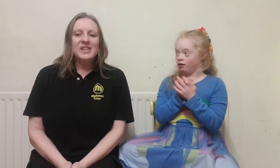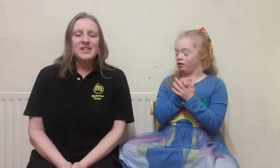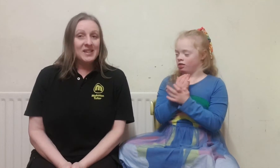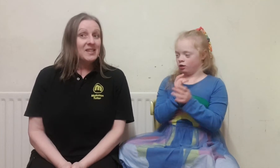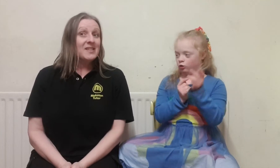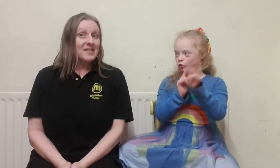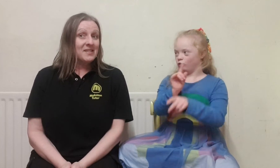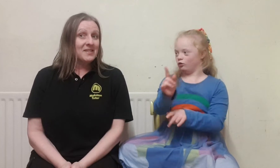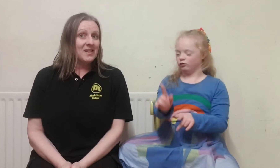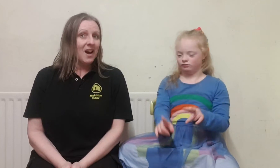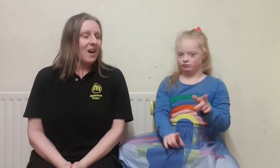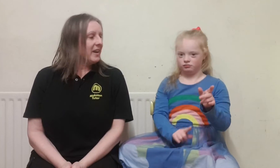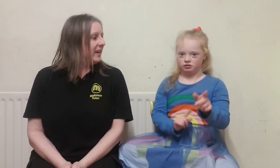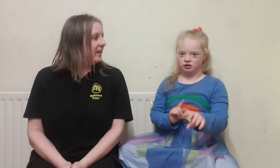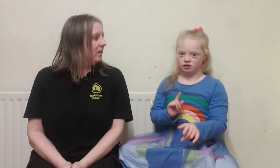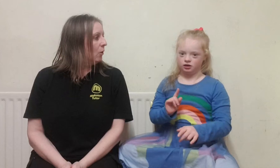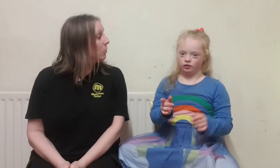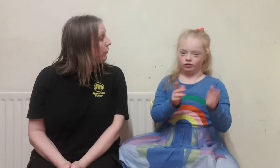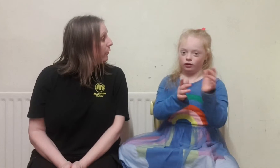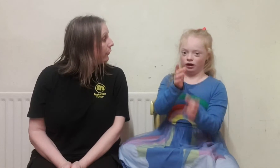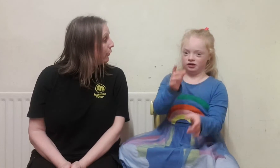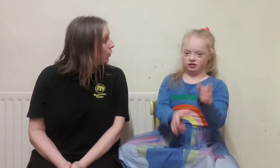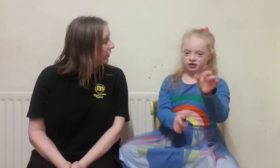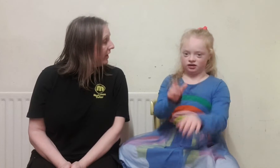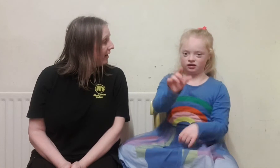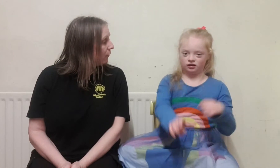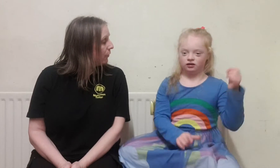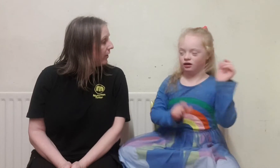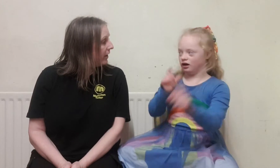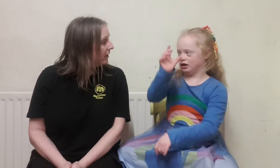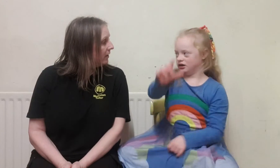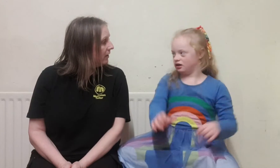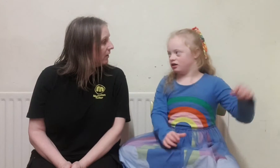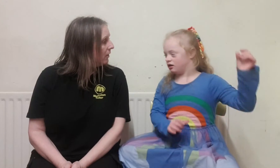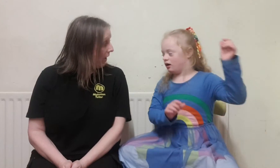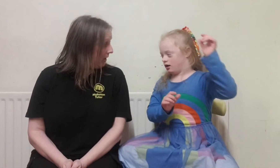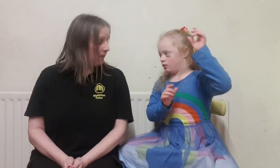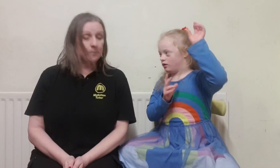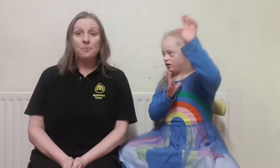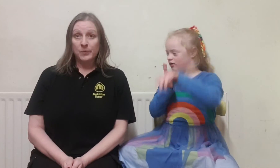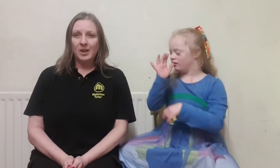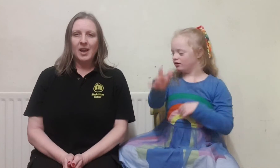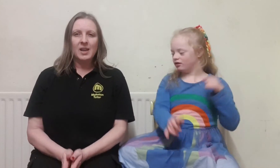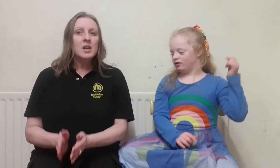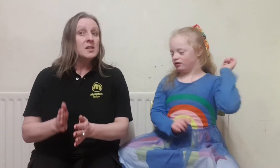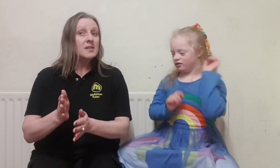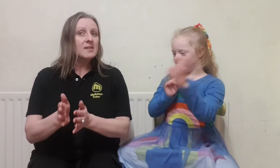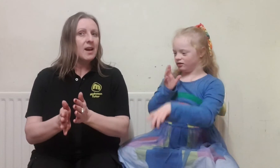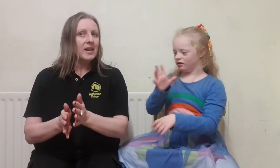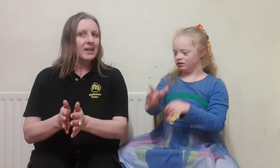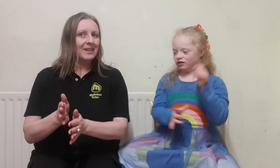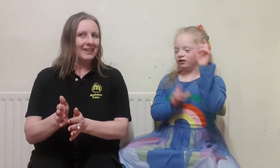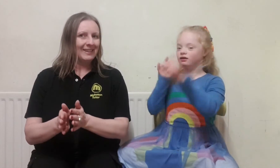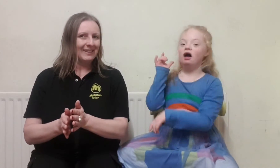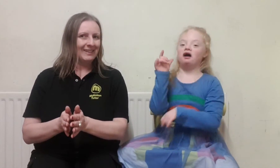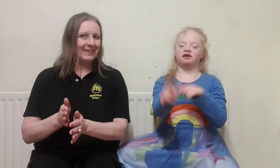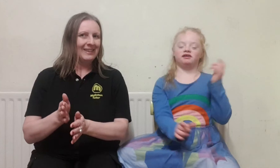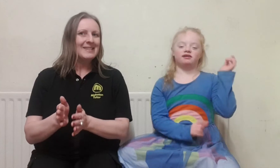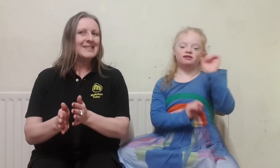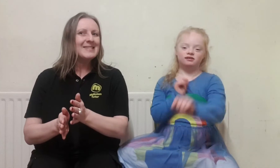is to sign. Oh, you want to do story next or sign? Sign. Signs? Okay. To sign. To sign. To